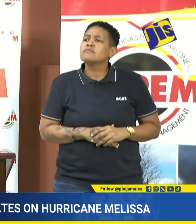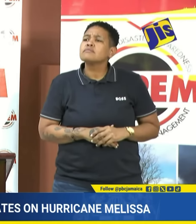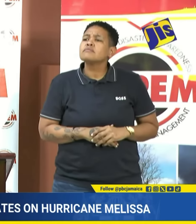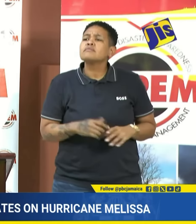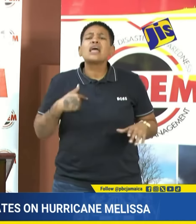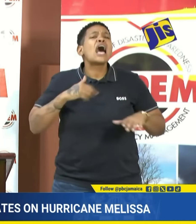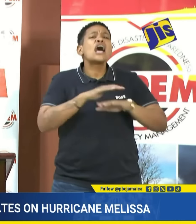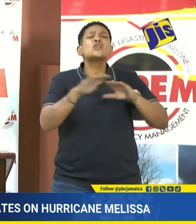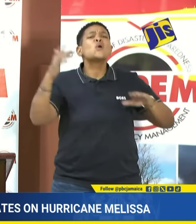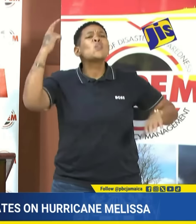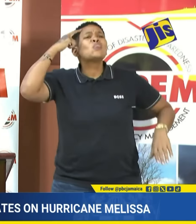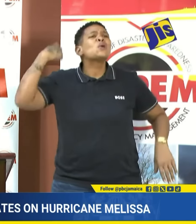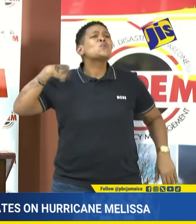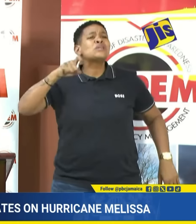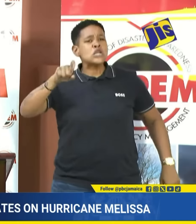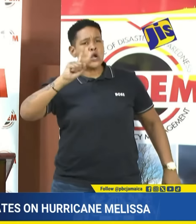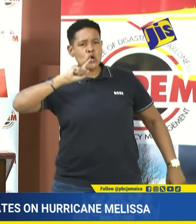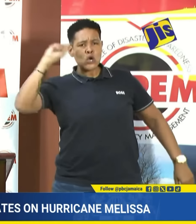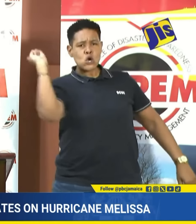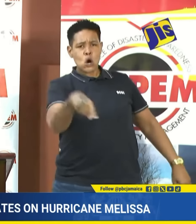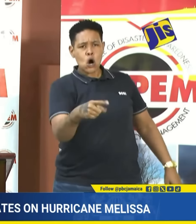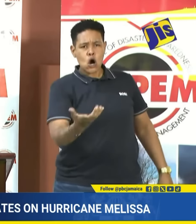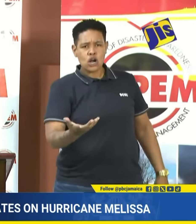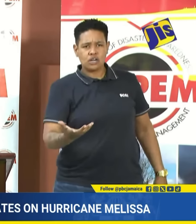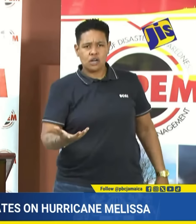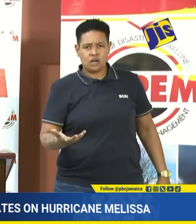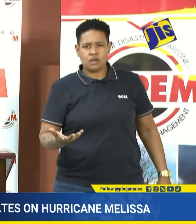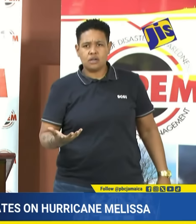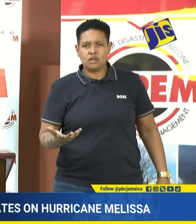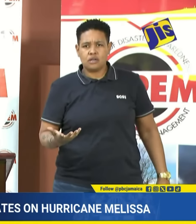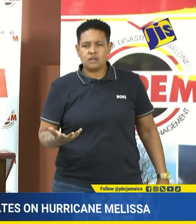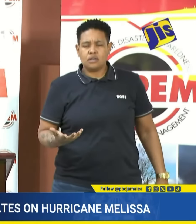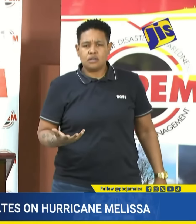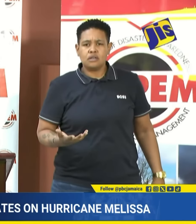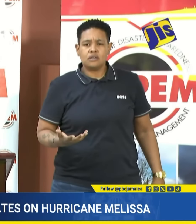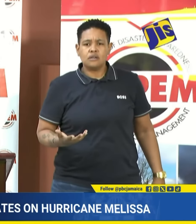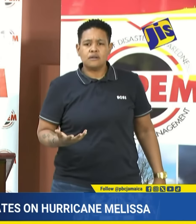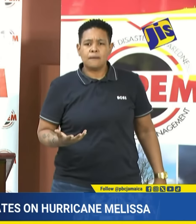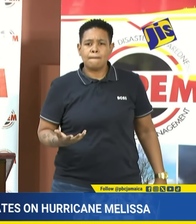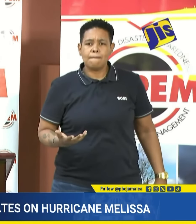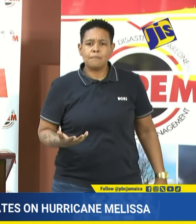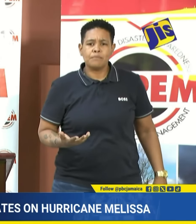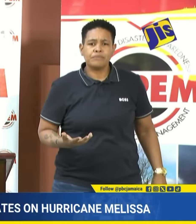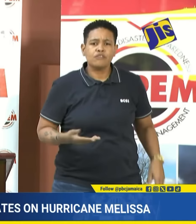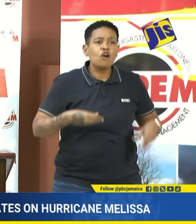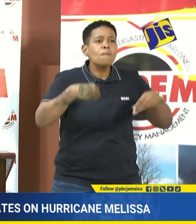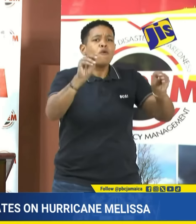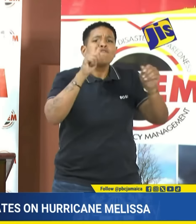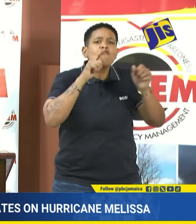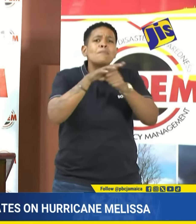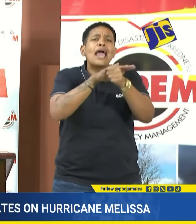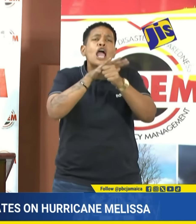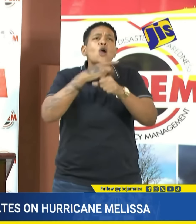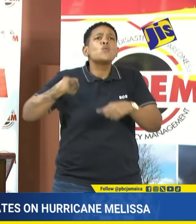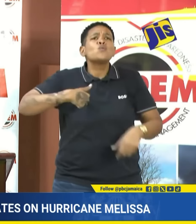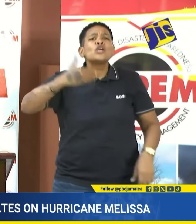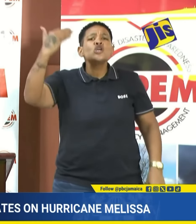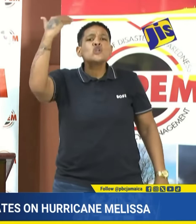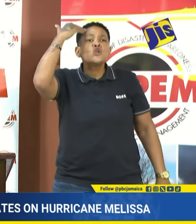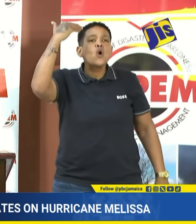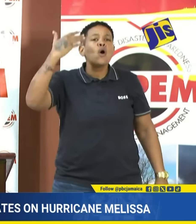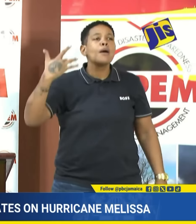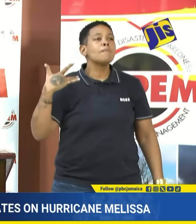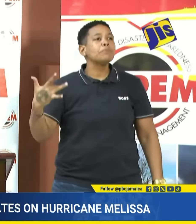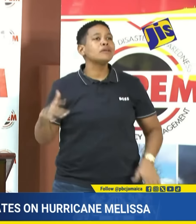need an order to move from the areas that we know are